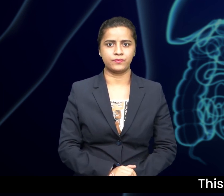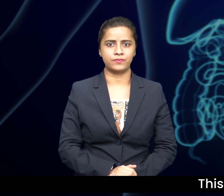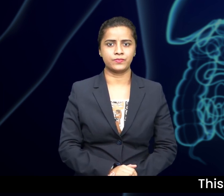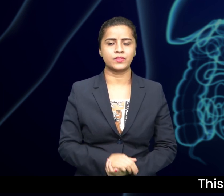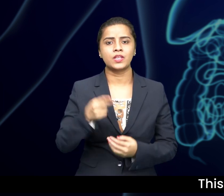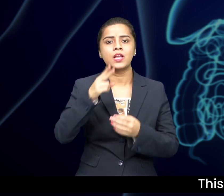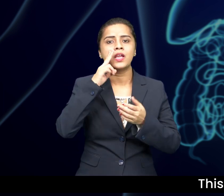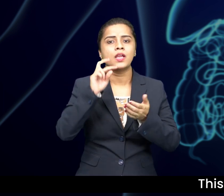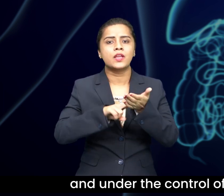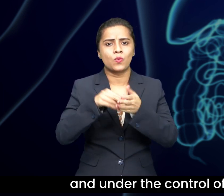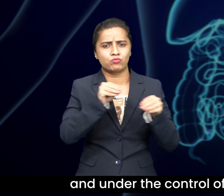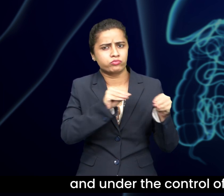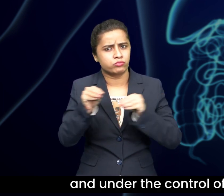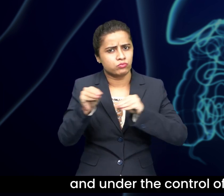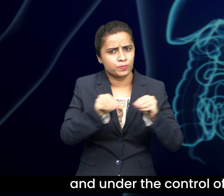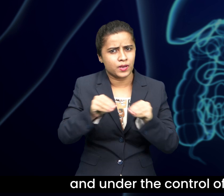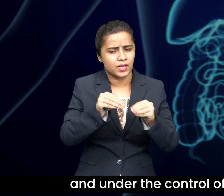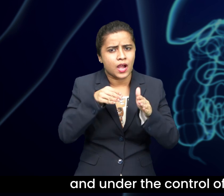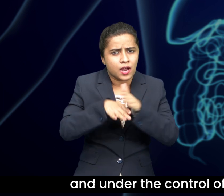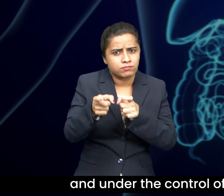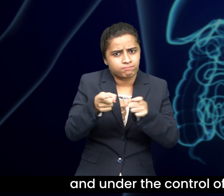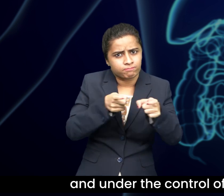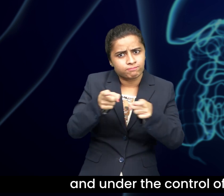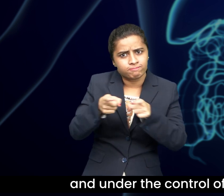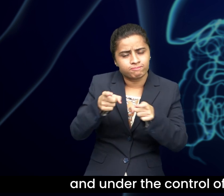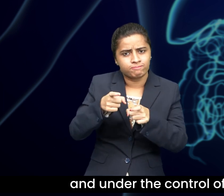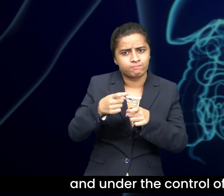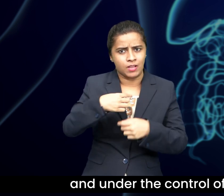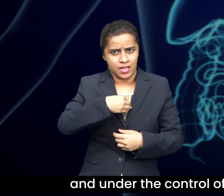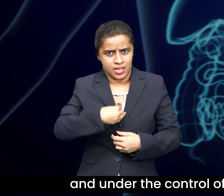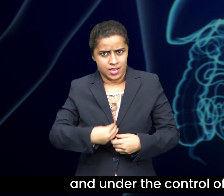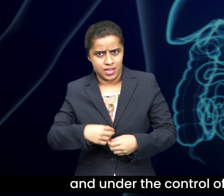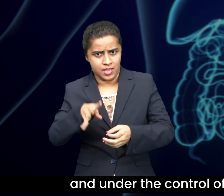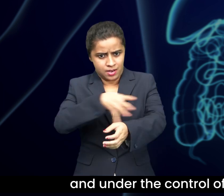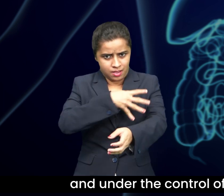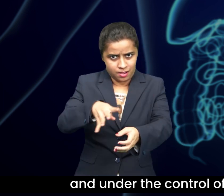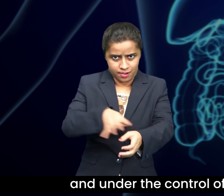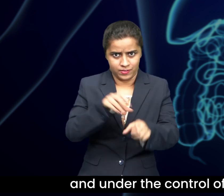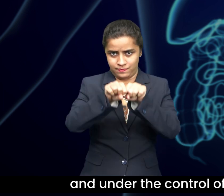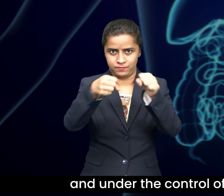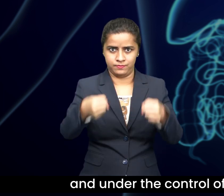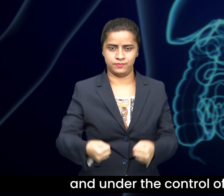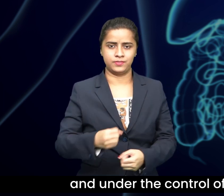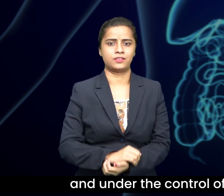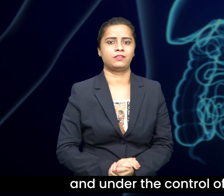This is involuntary and under the control of the autonomous nervous system.